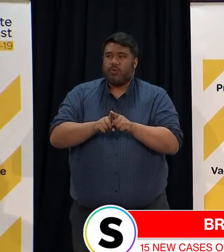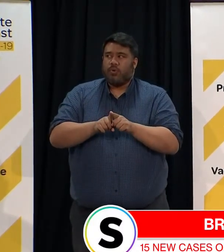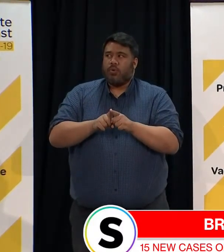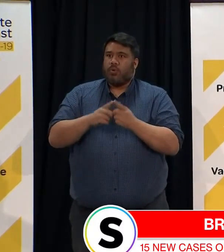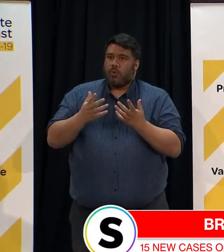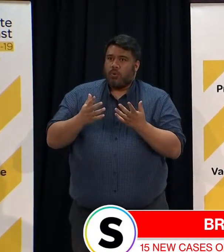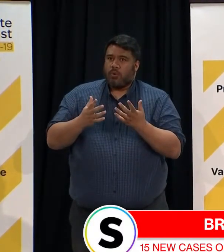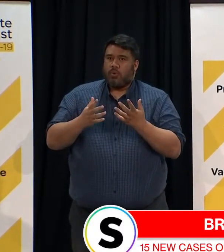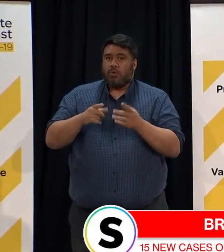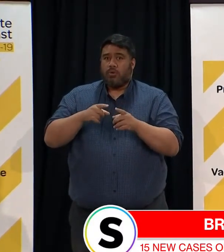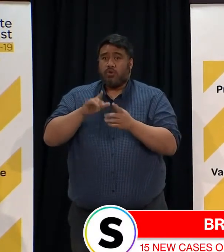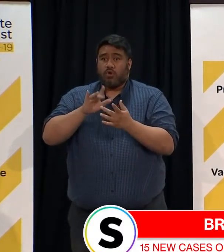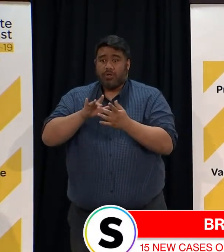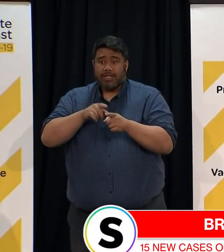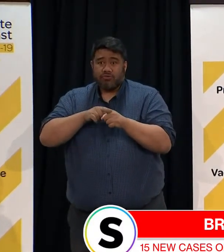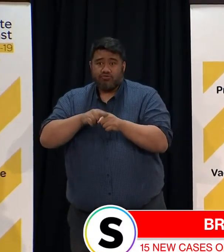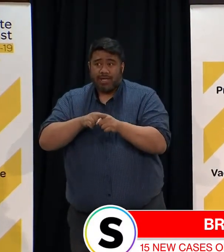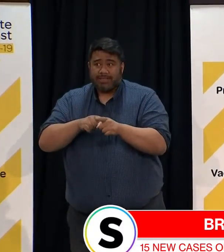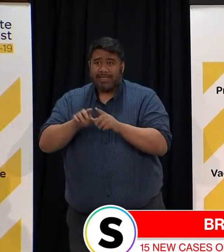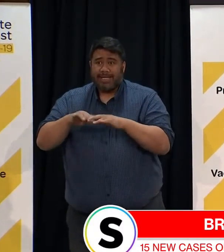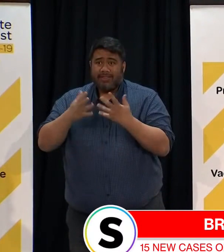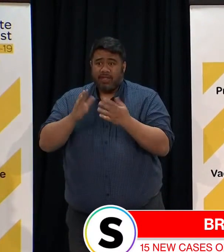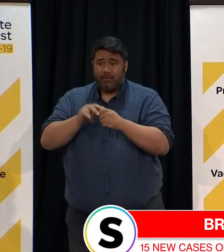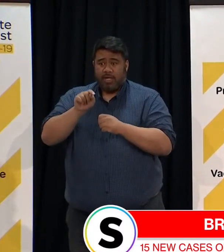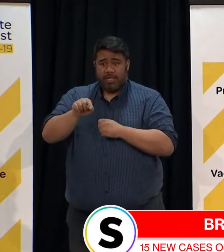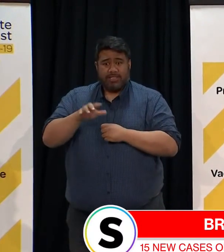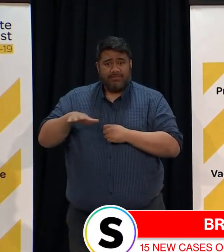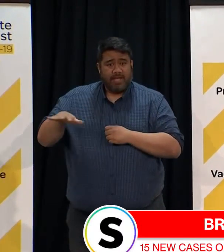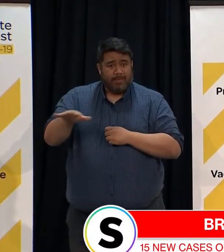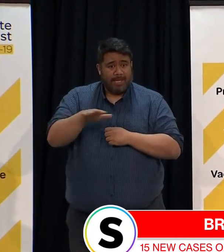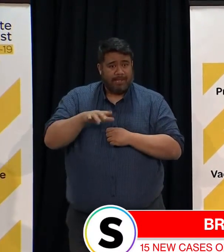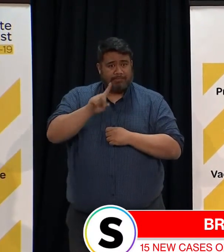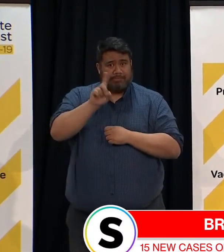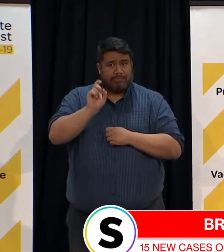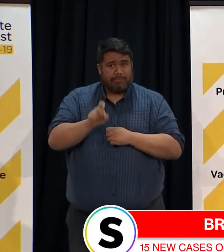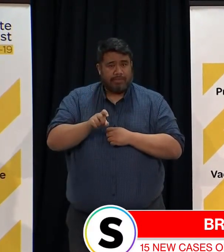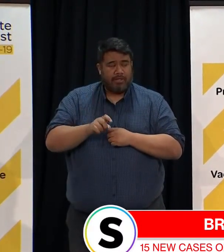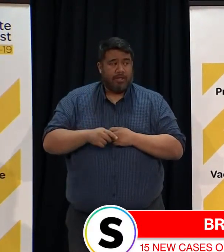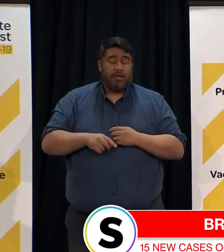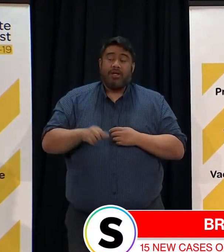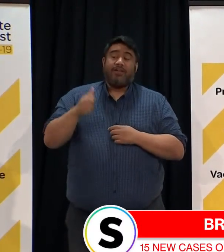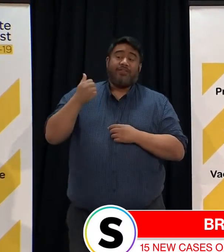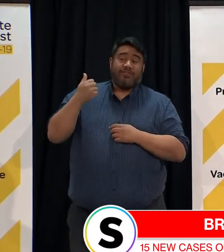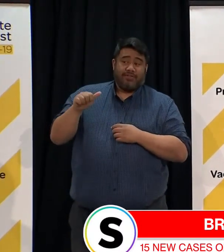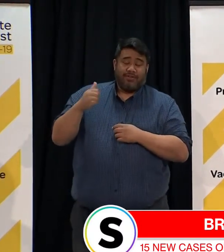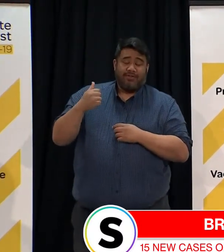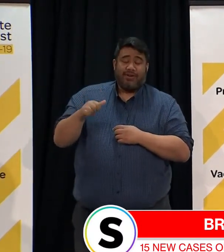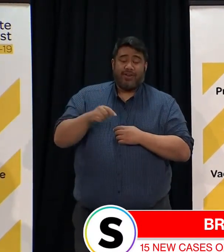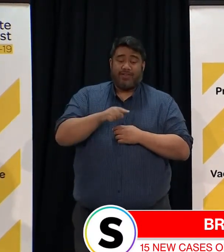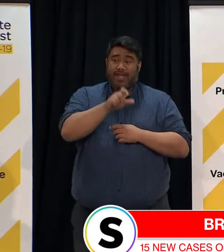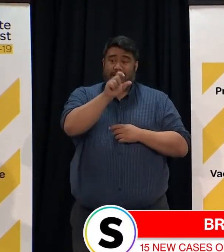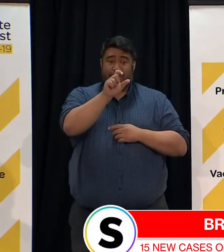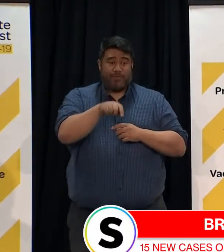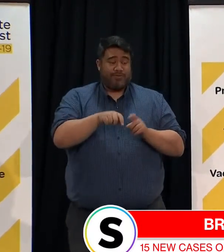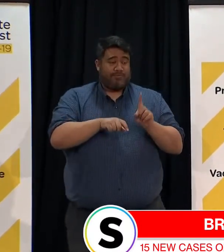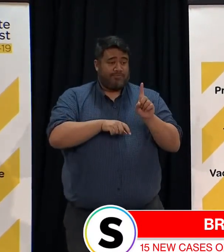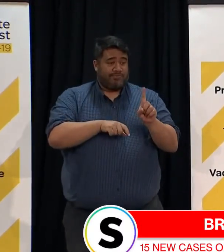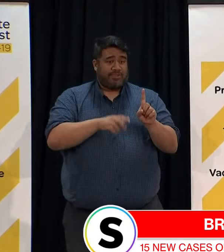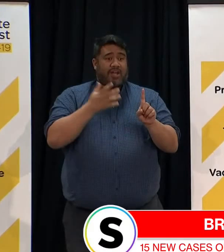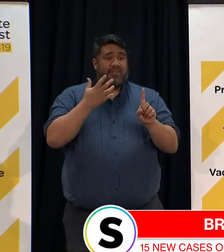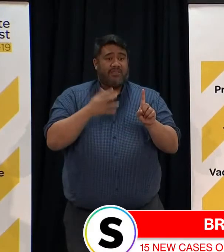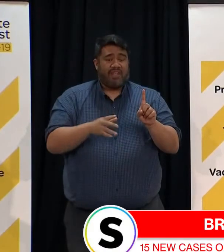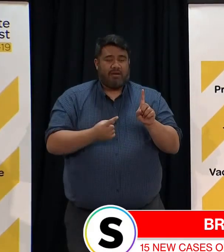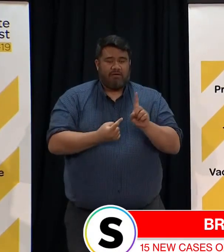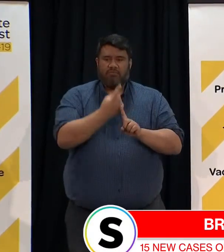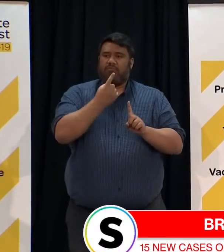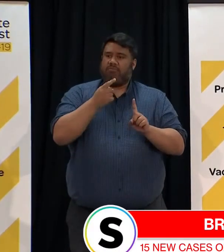tracing, anything around it? Yes, certainly this case was one that sort of did appear, and the first that we knew about this